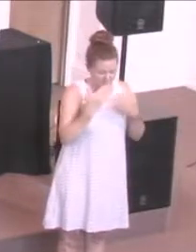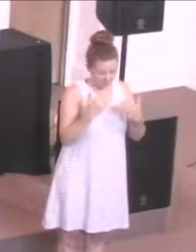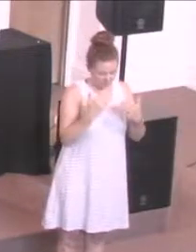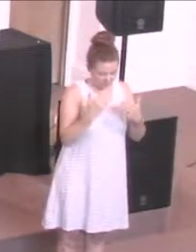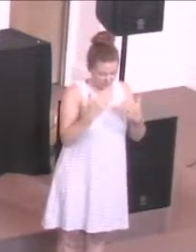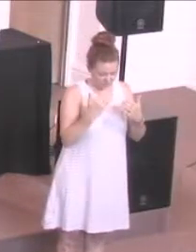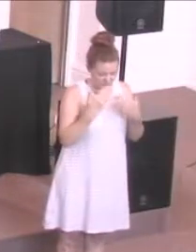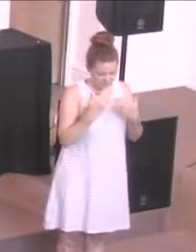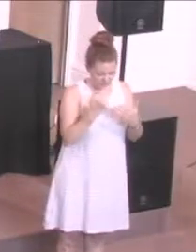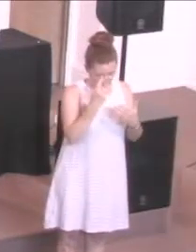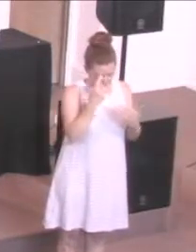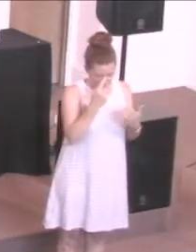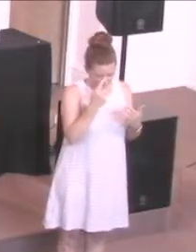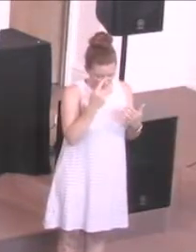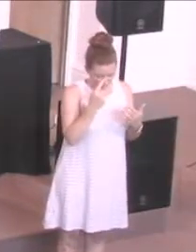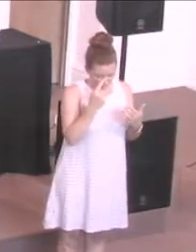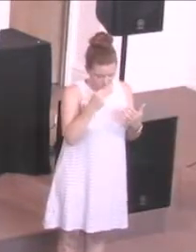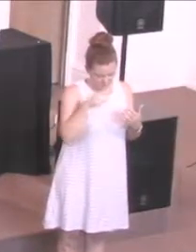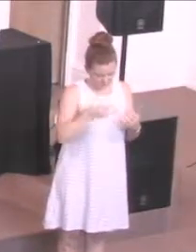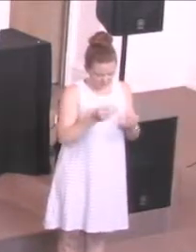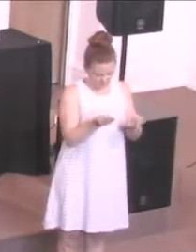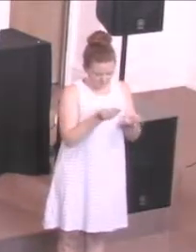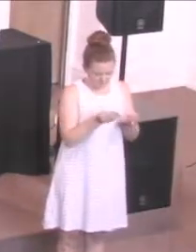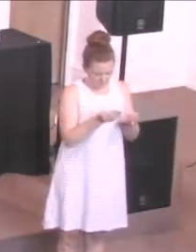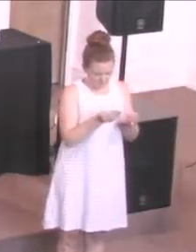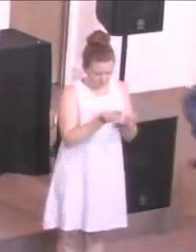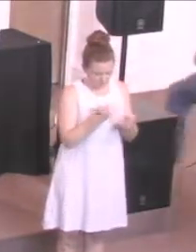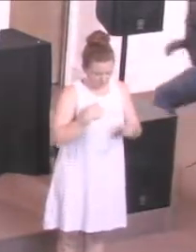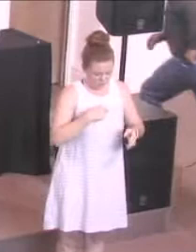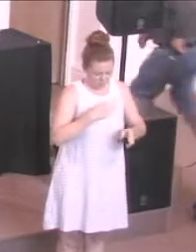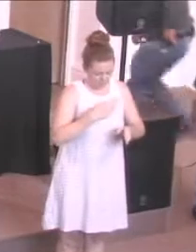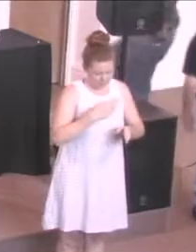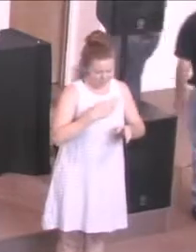this ministry we call Set Free.